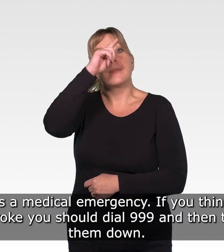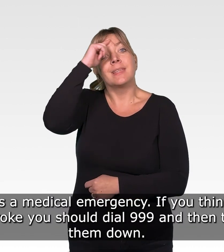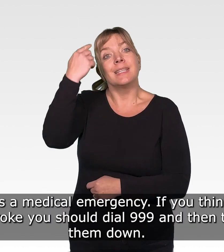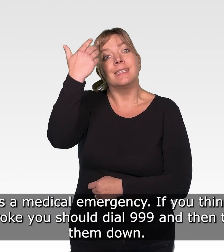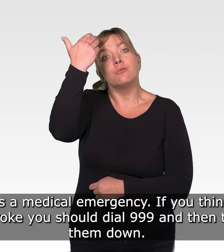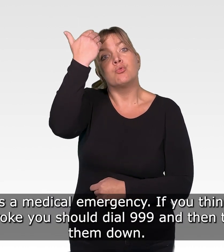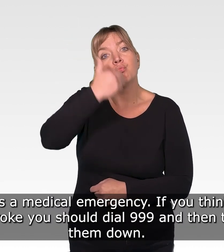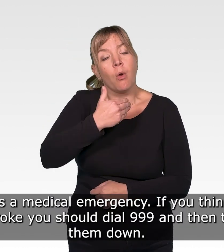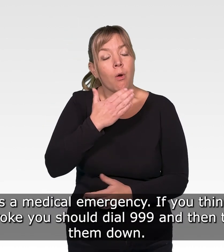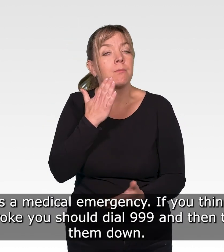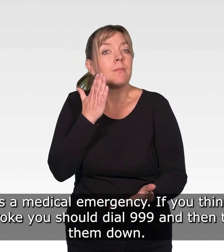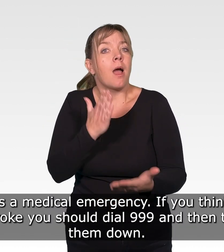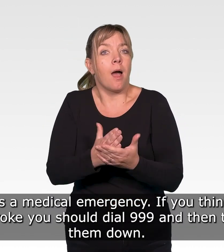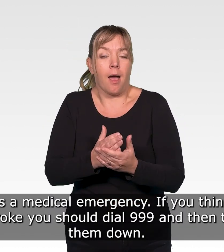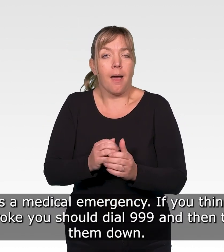Heat stroke is a medical emergency.